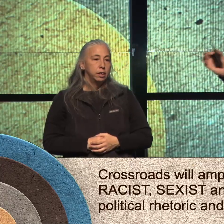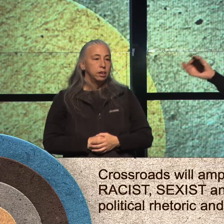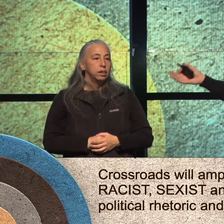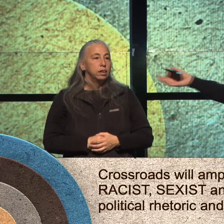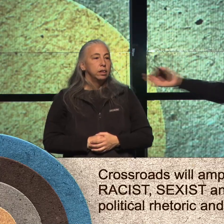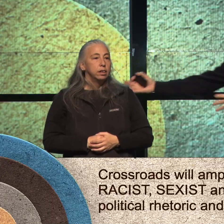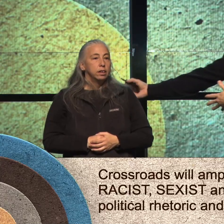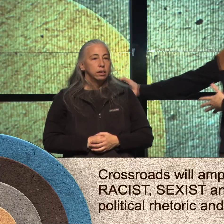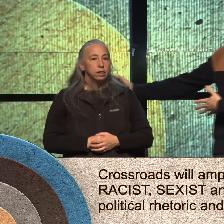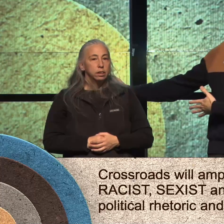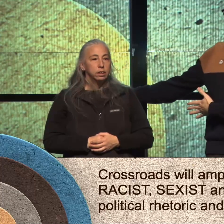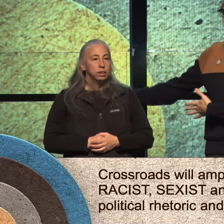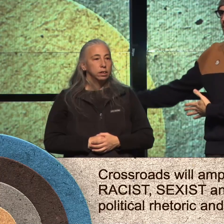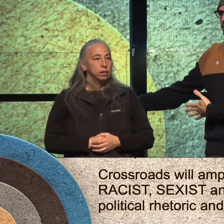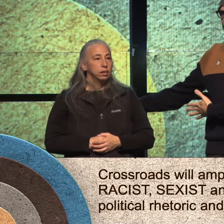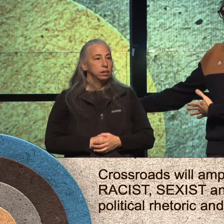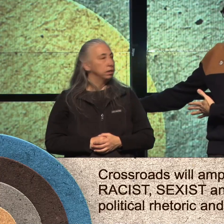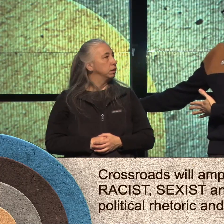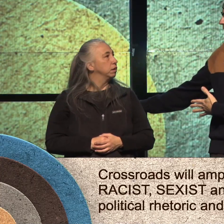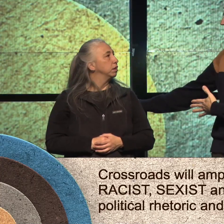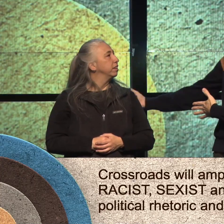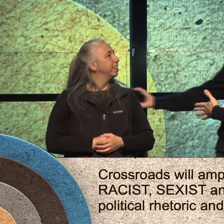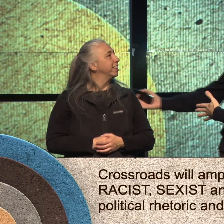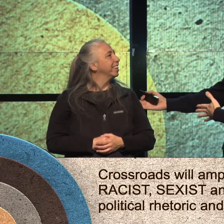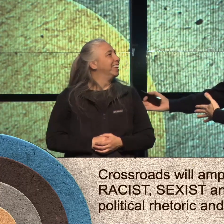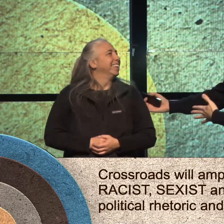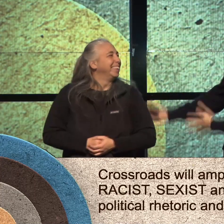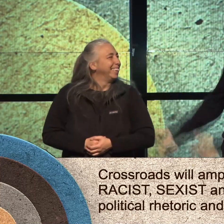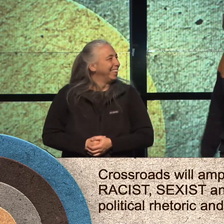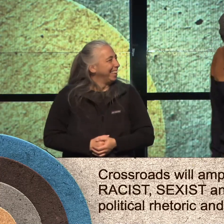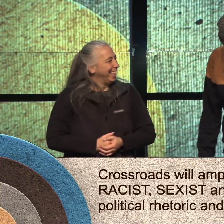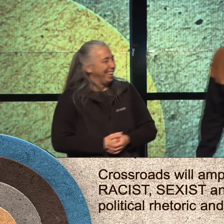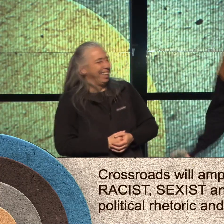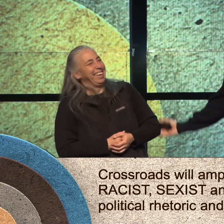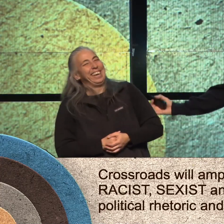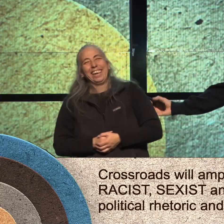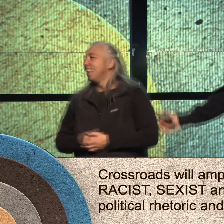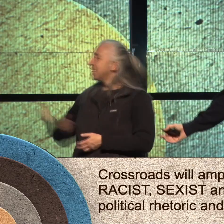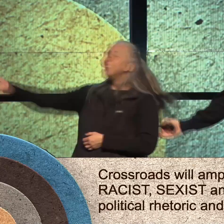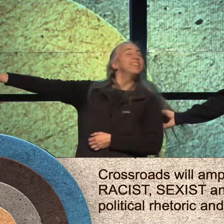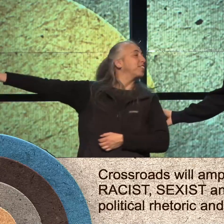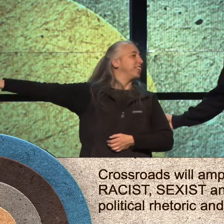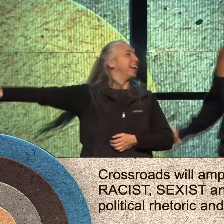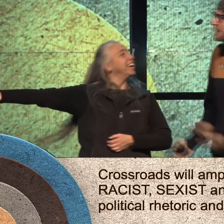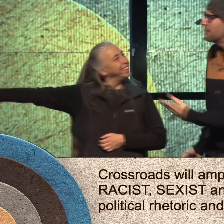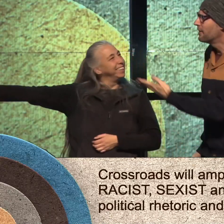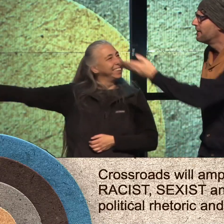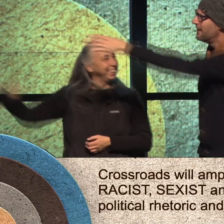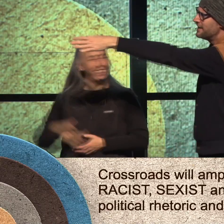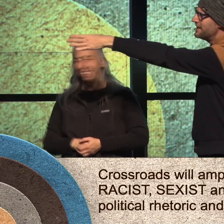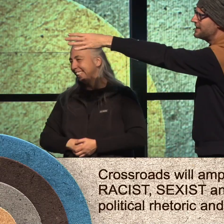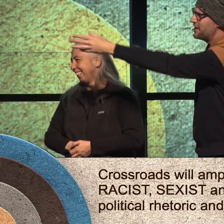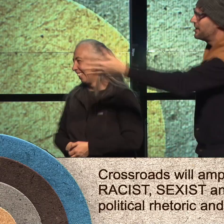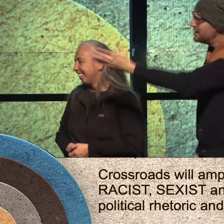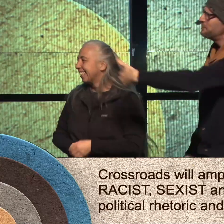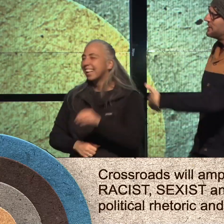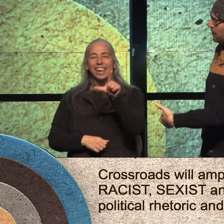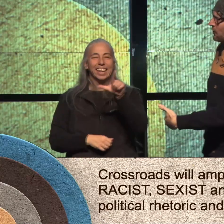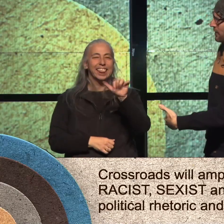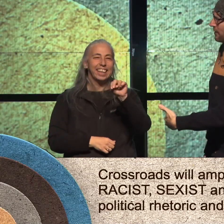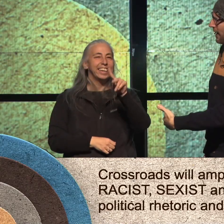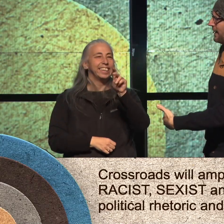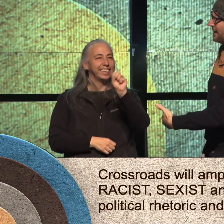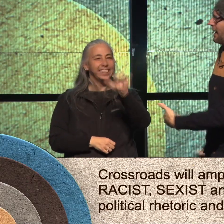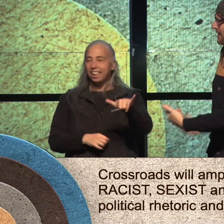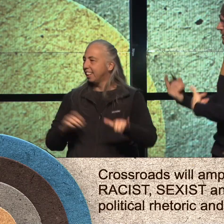Do you know, this is Lindsay. No, this is not Lindsay. This is MJ. Lindsay was here. Lindsay was